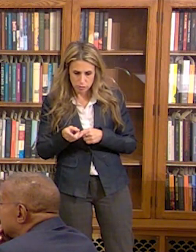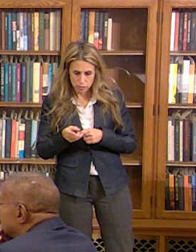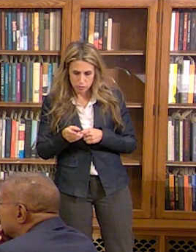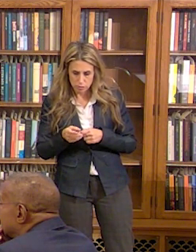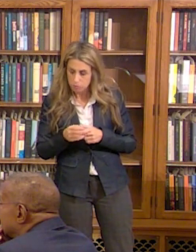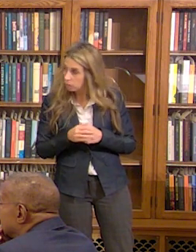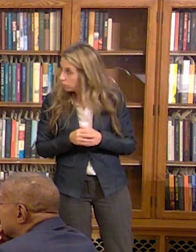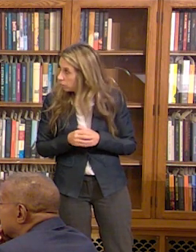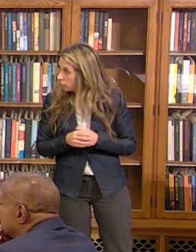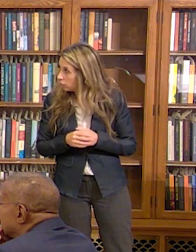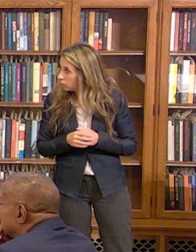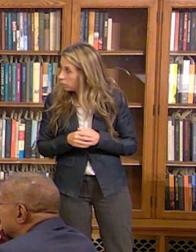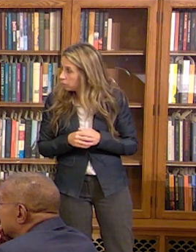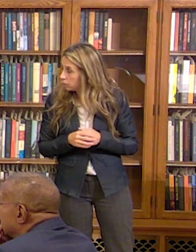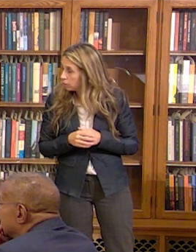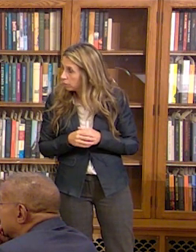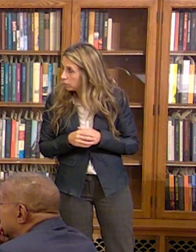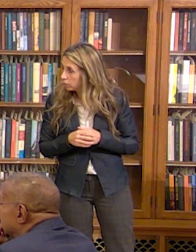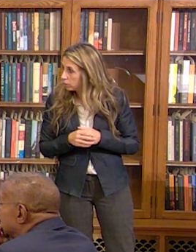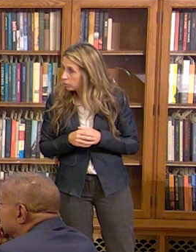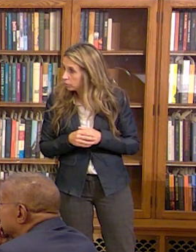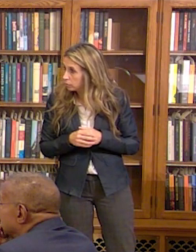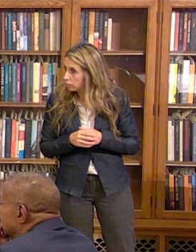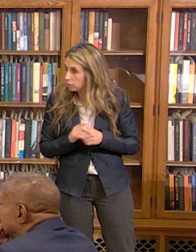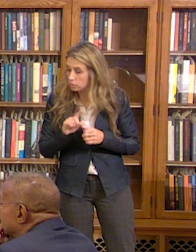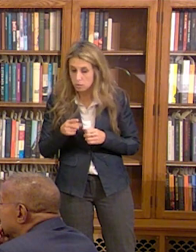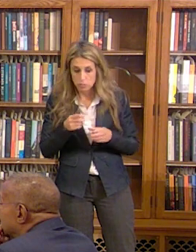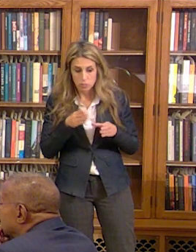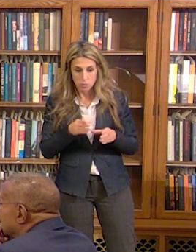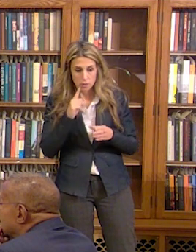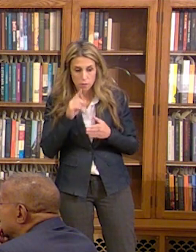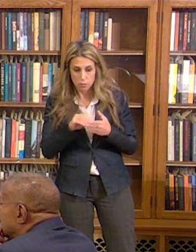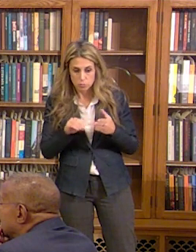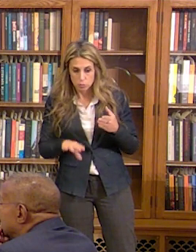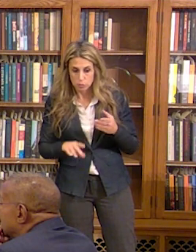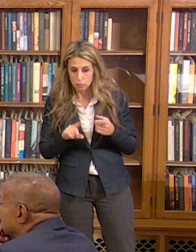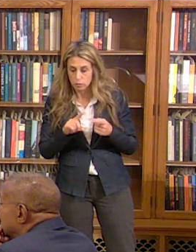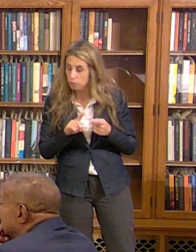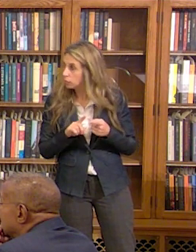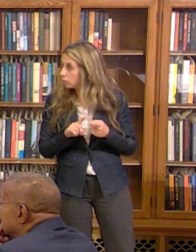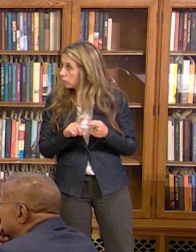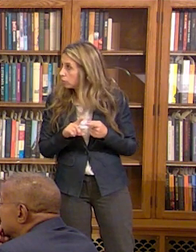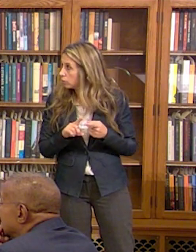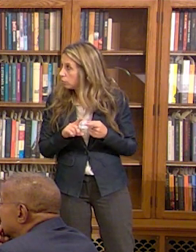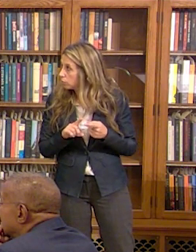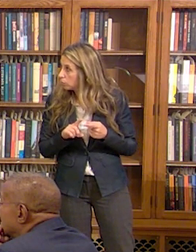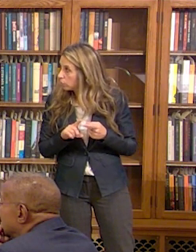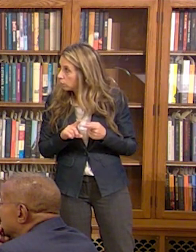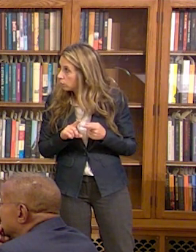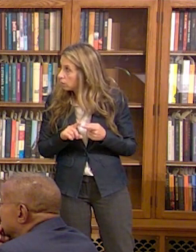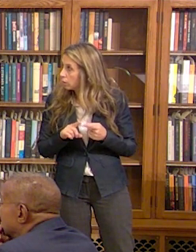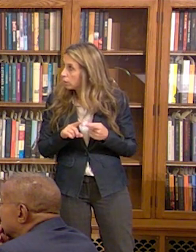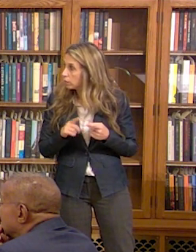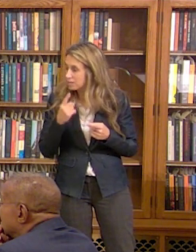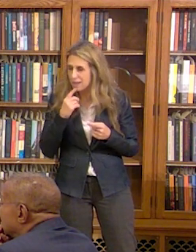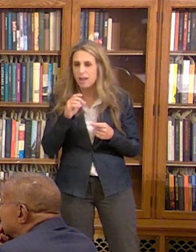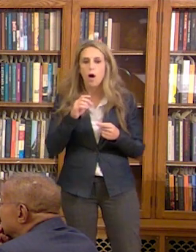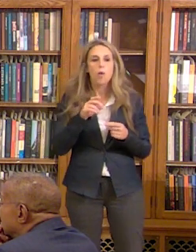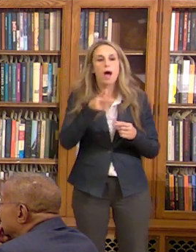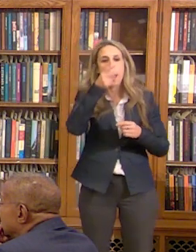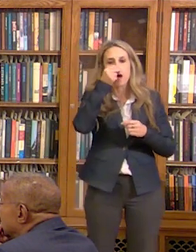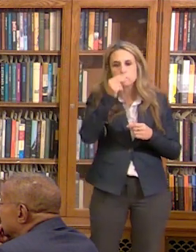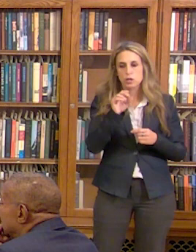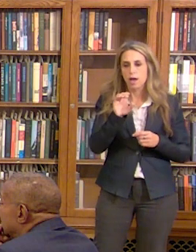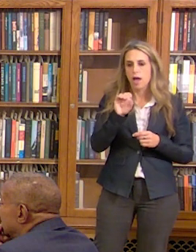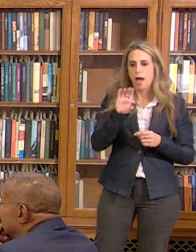ouch points um and it's just a way for students to say ouch that hurt me and